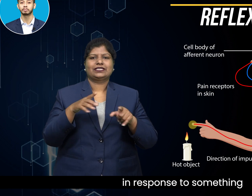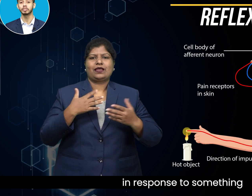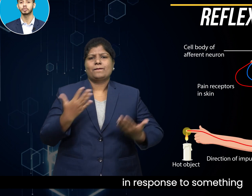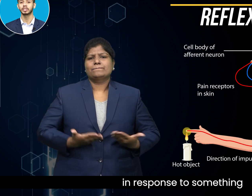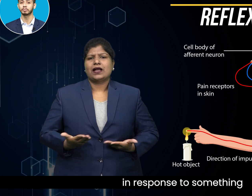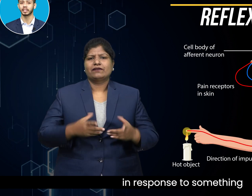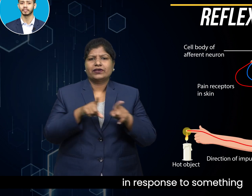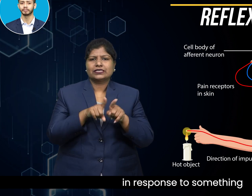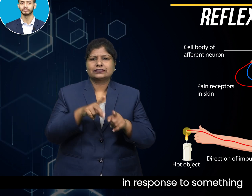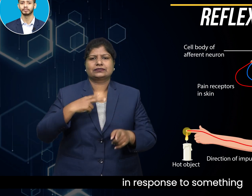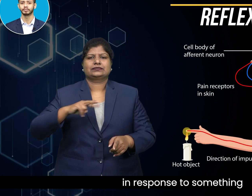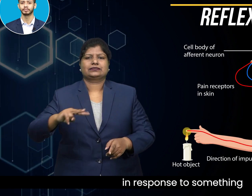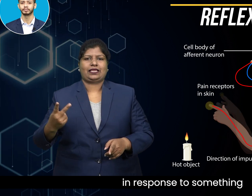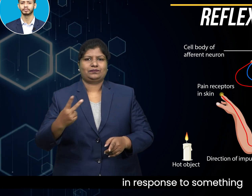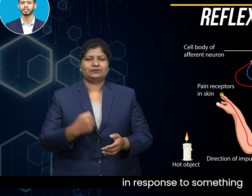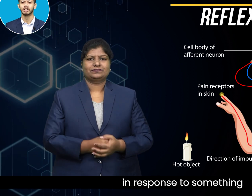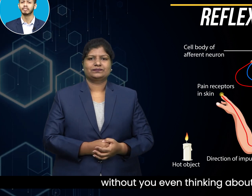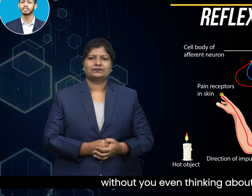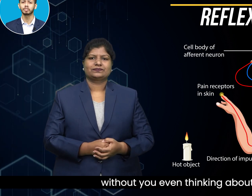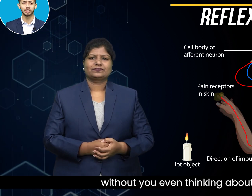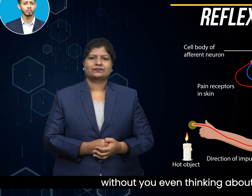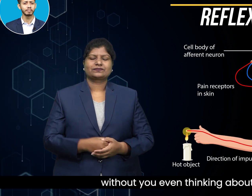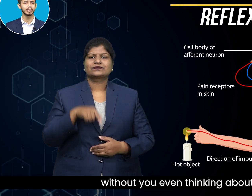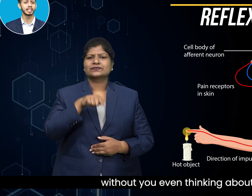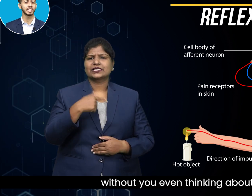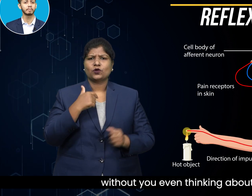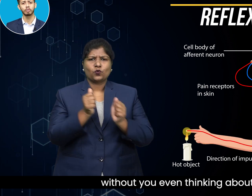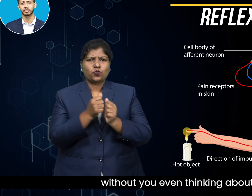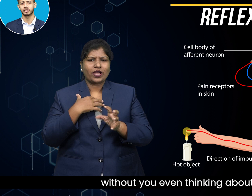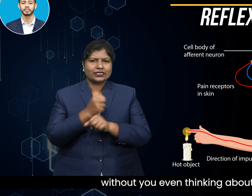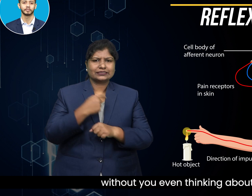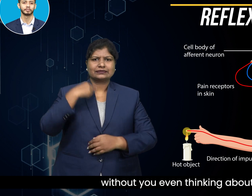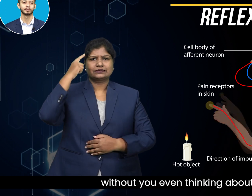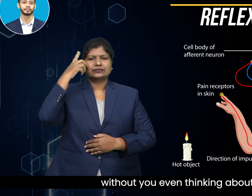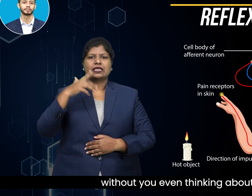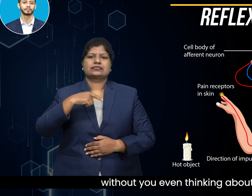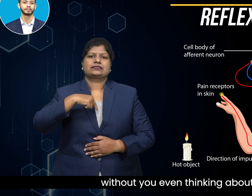in response to something without you even thinking about it.